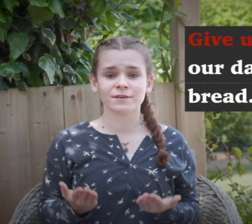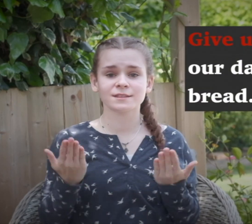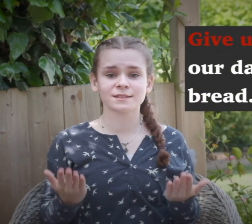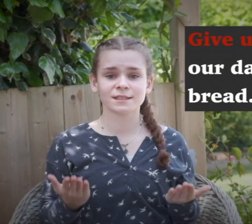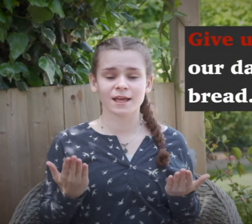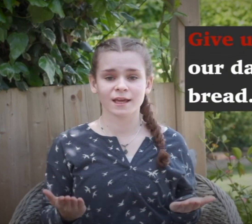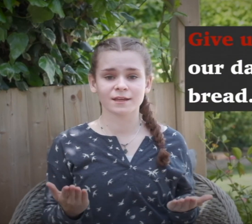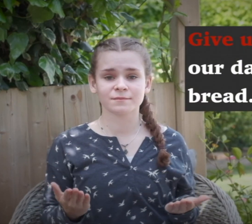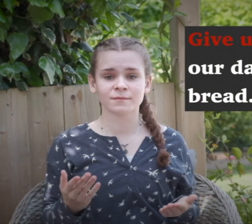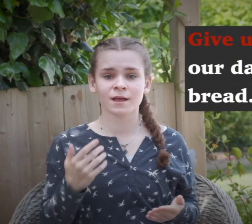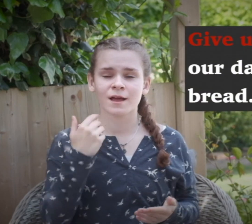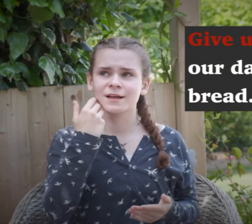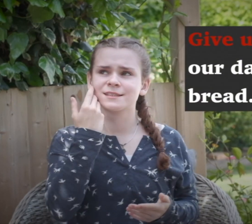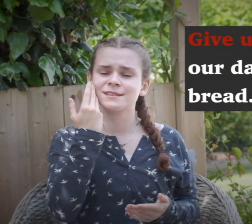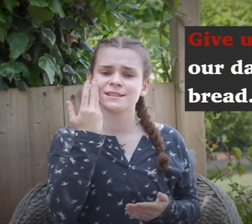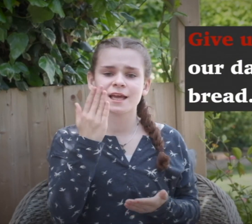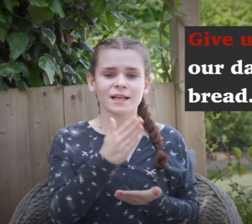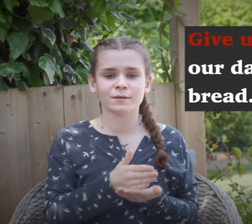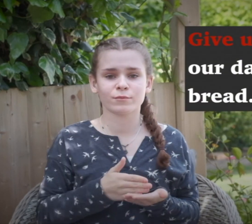Give us today our daily bread.